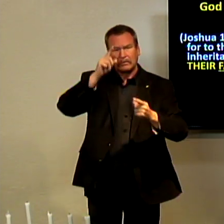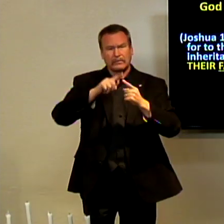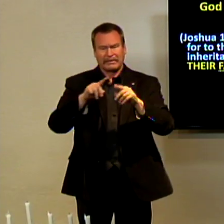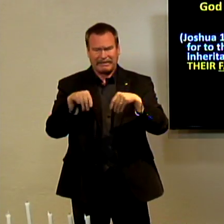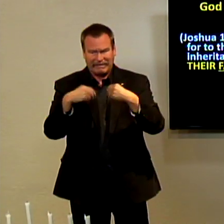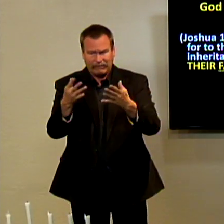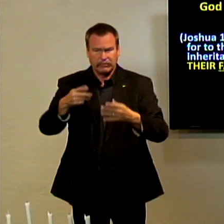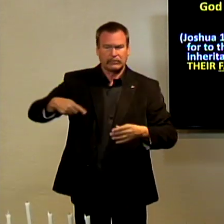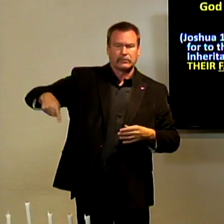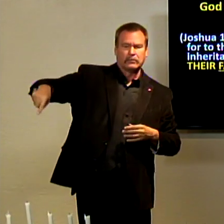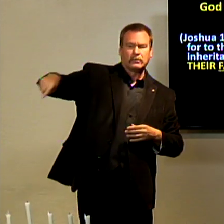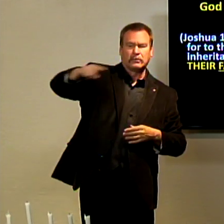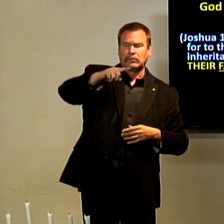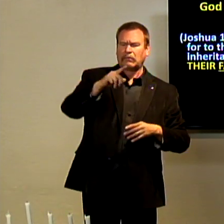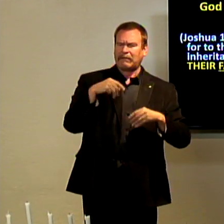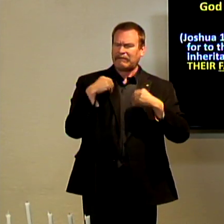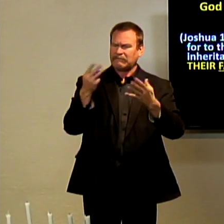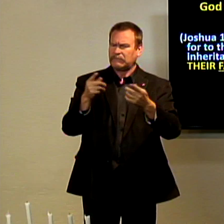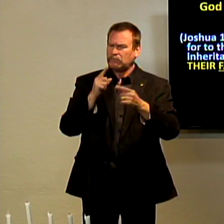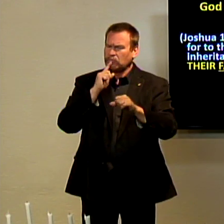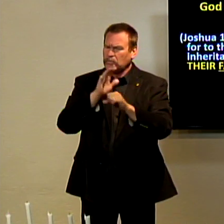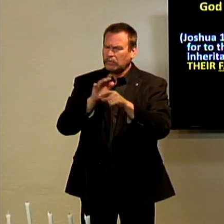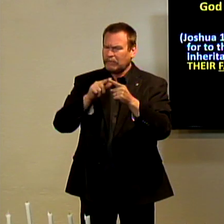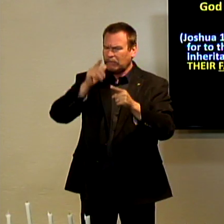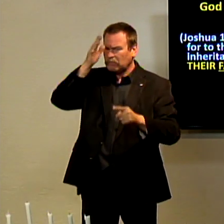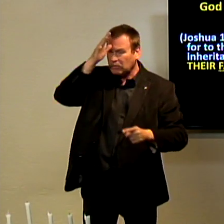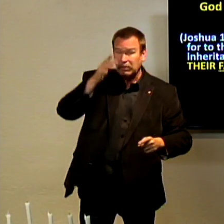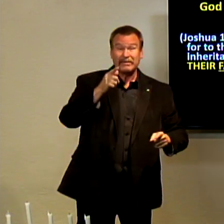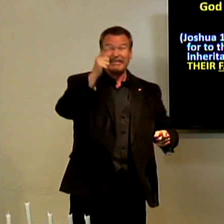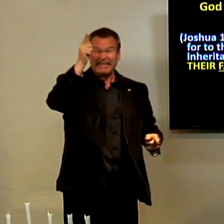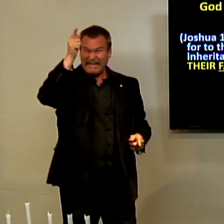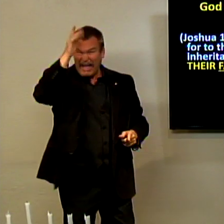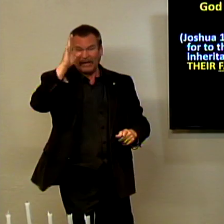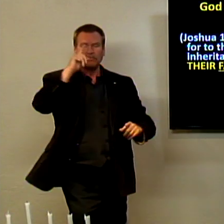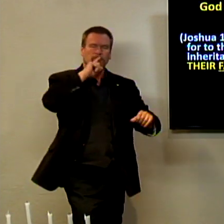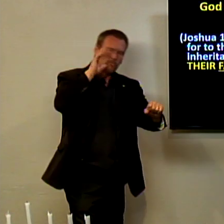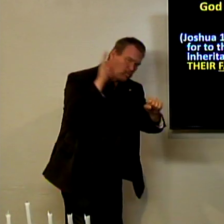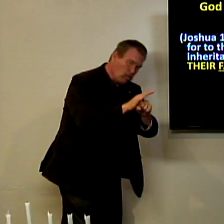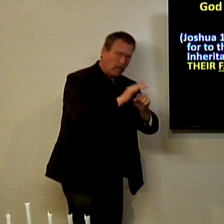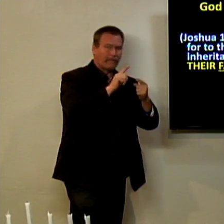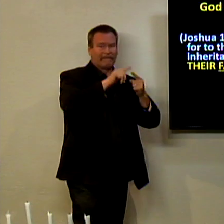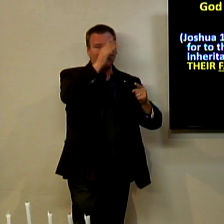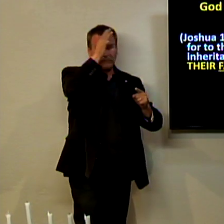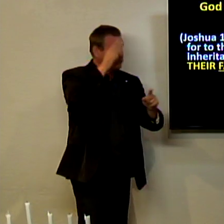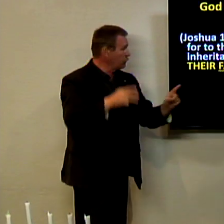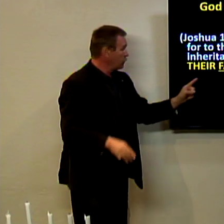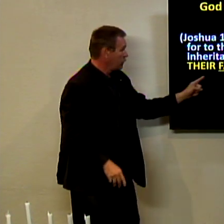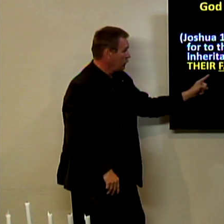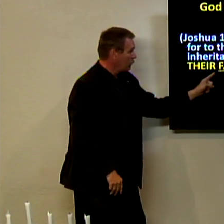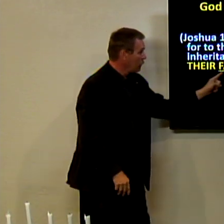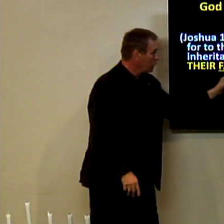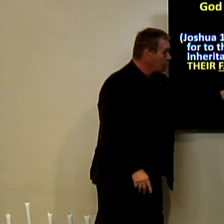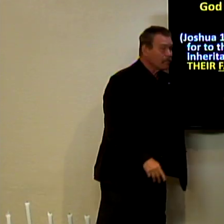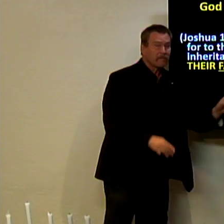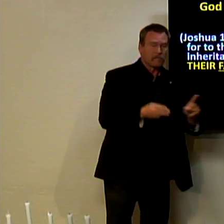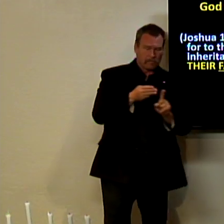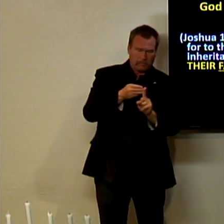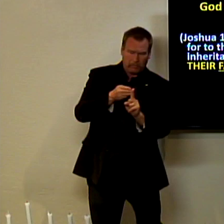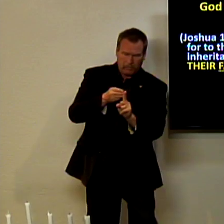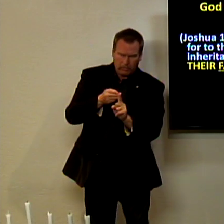you shall divide as an inheritance the land which I swore to their fathers to give them. So see, God had put this